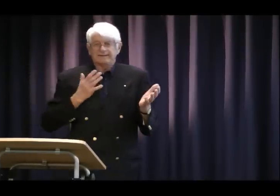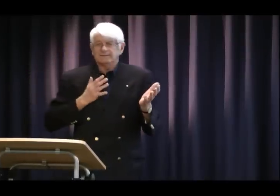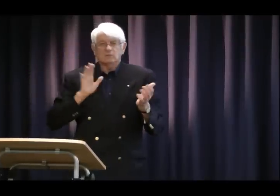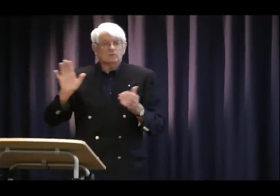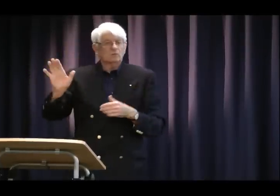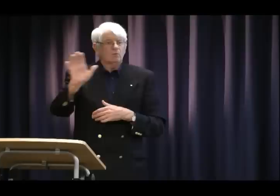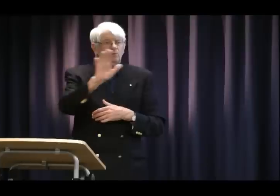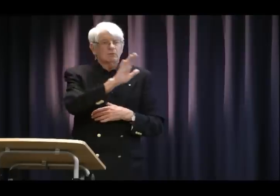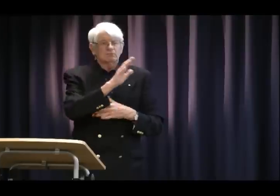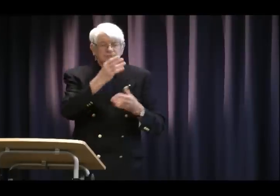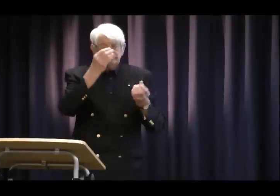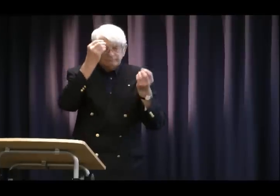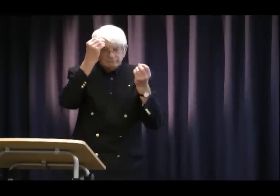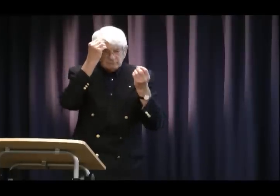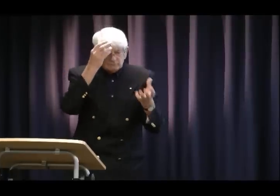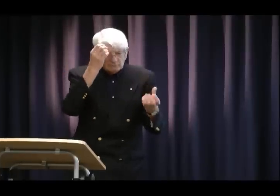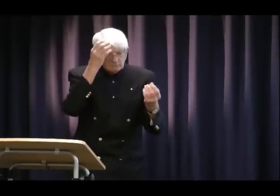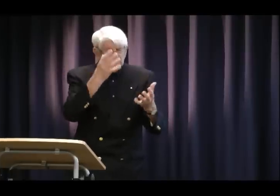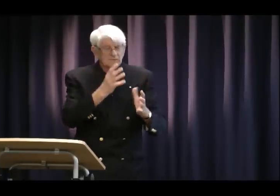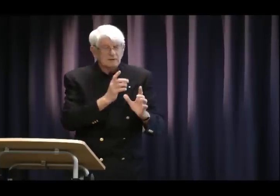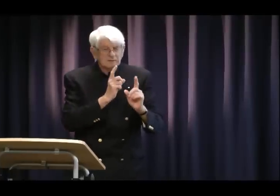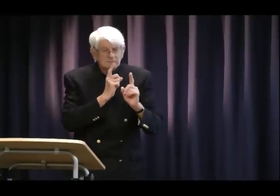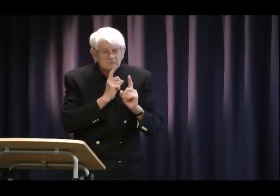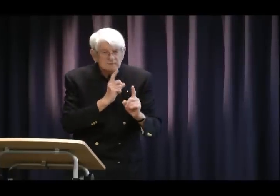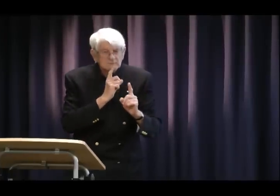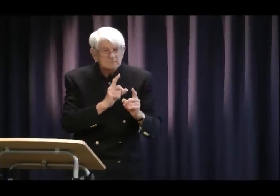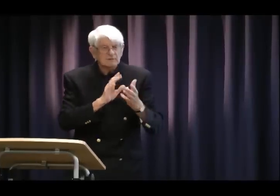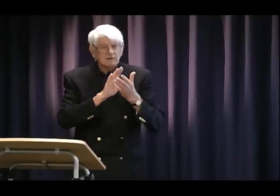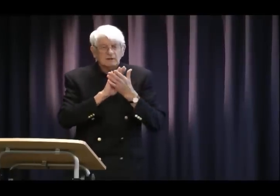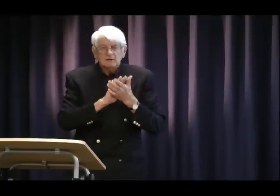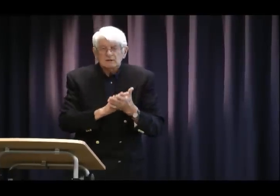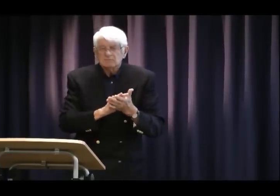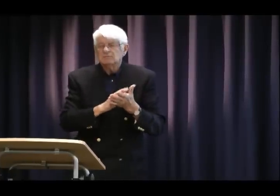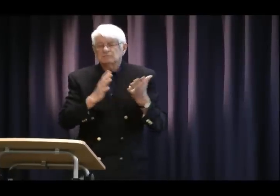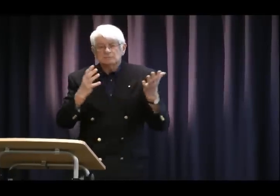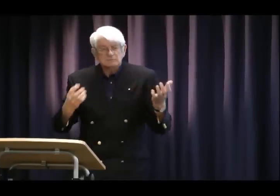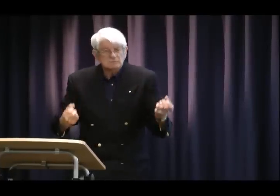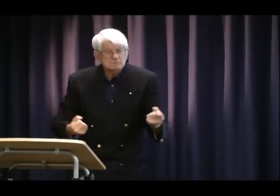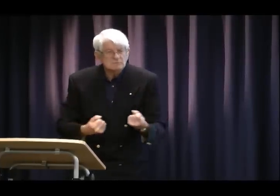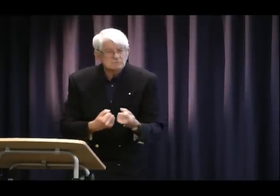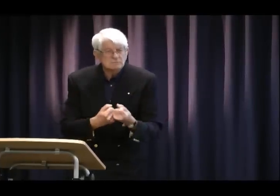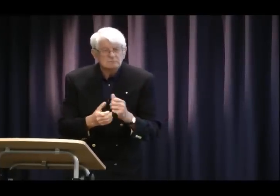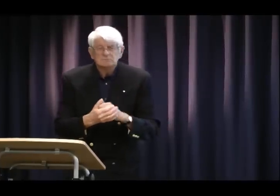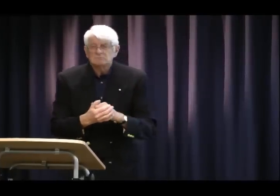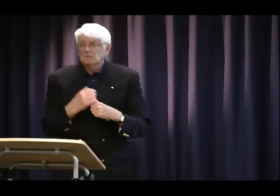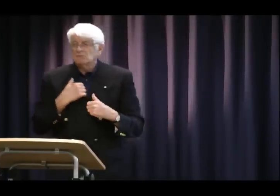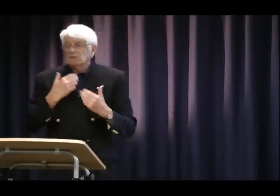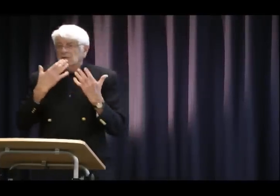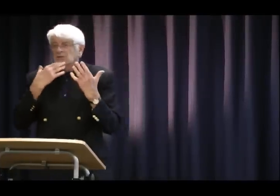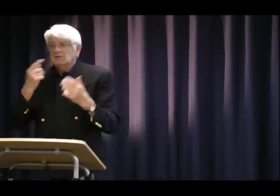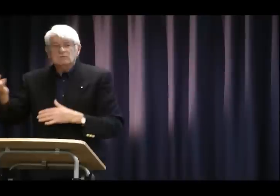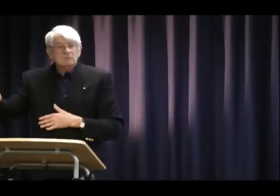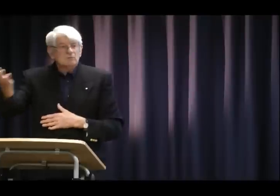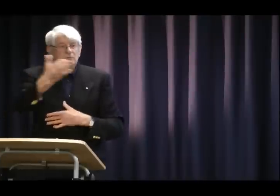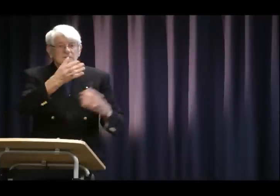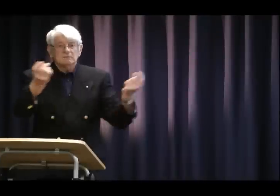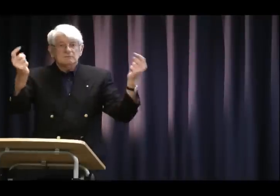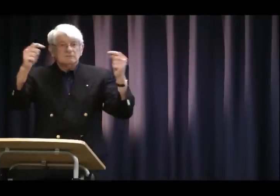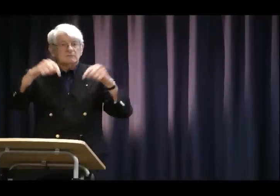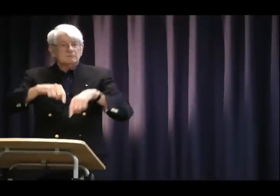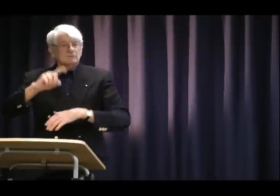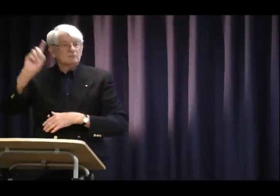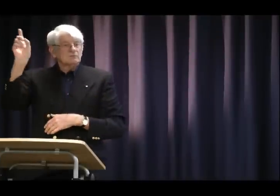as well about the process of this building. So we're here now to ask you for your opinions